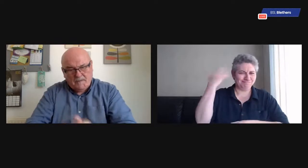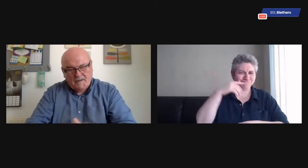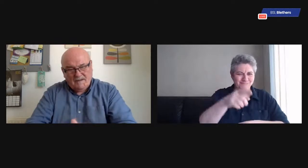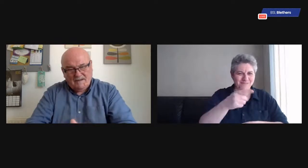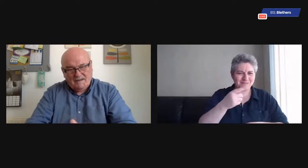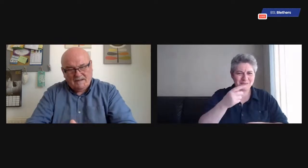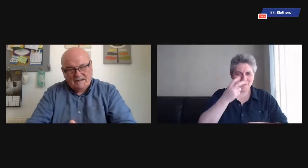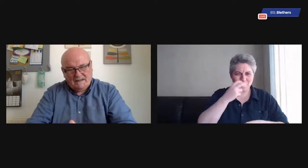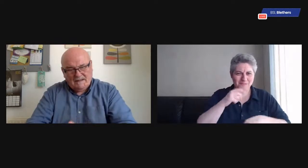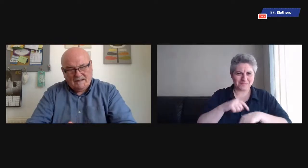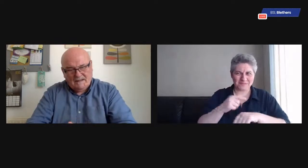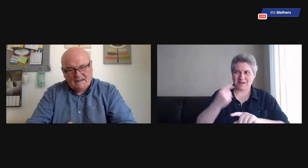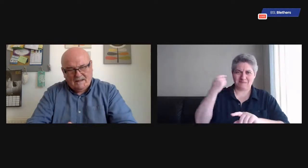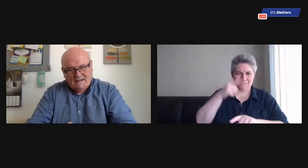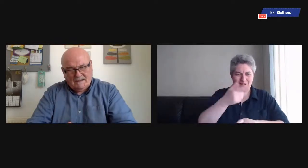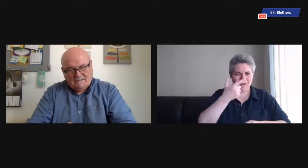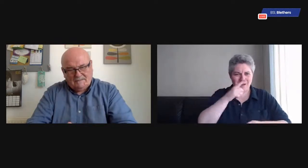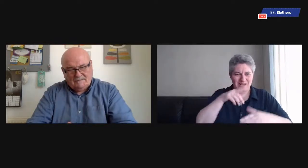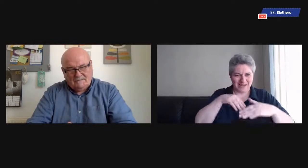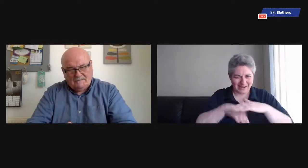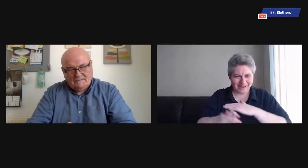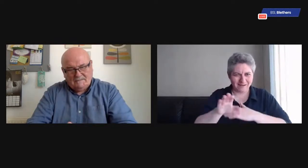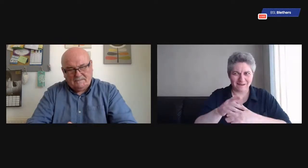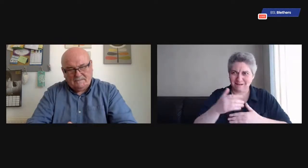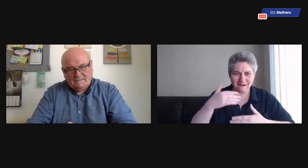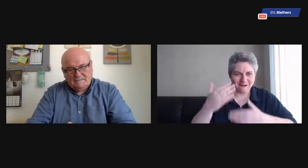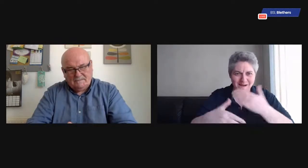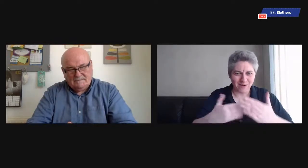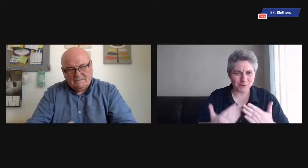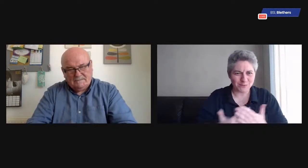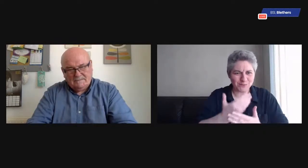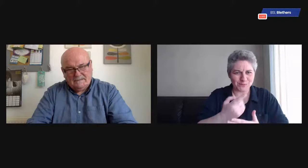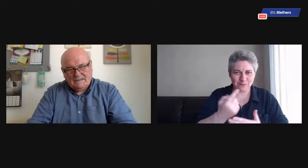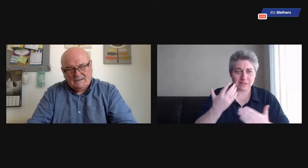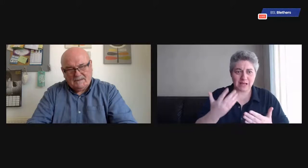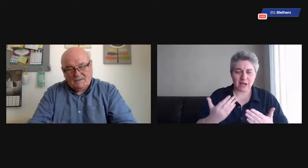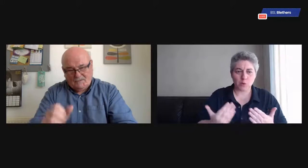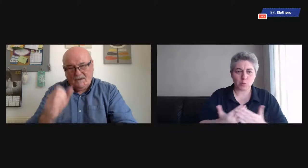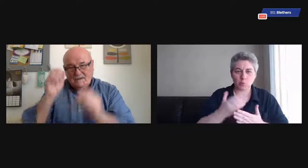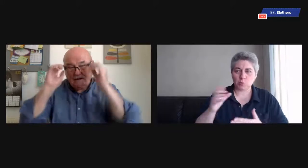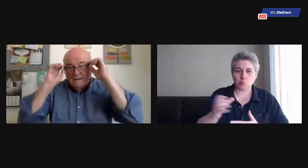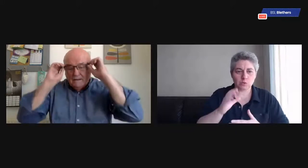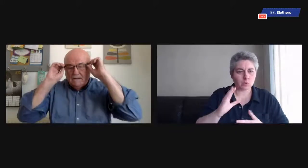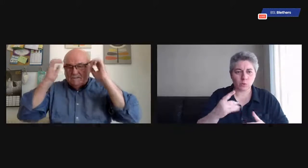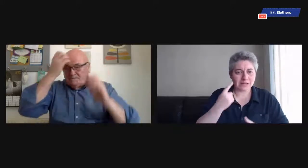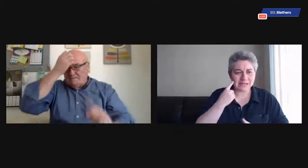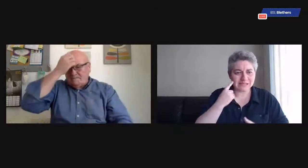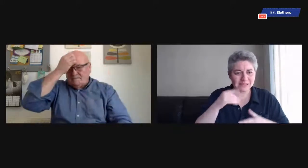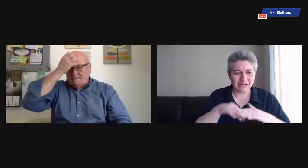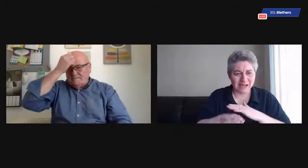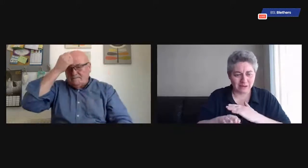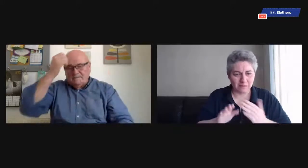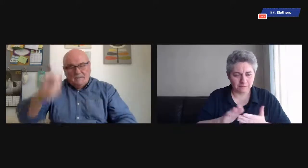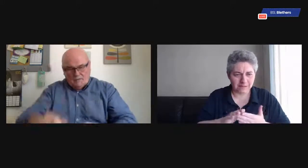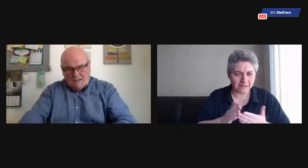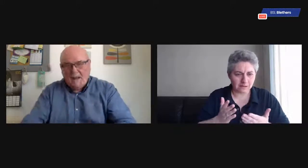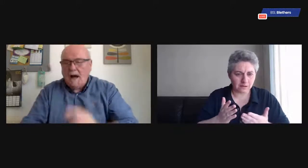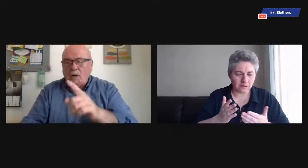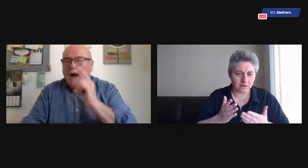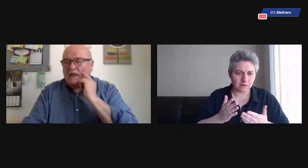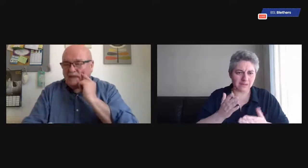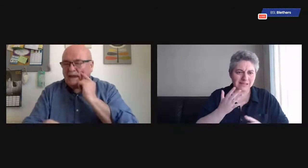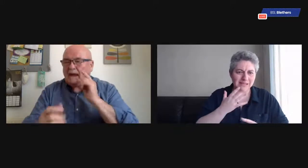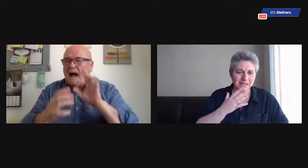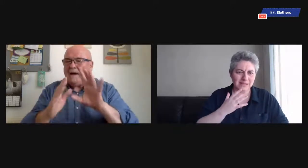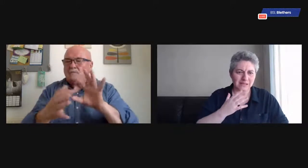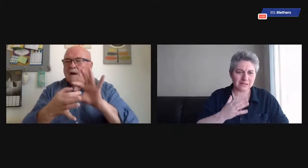get into. So you must be degree standard. So I suppose you were lucky at the time when you got in,